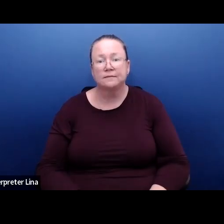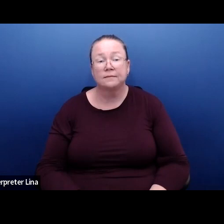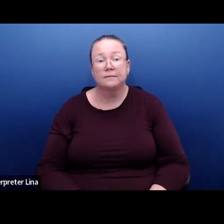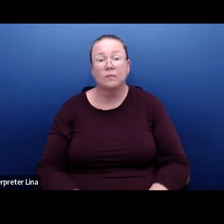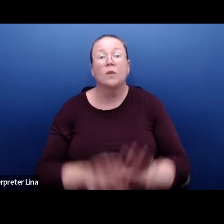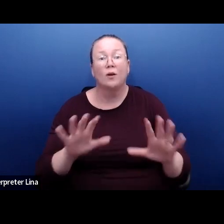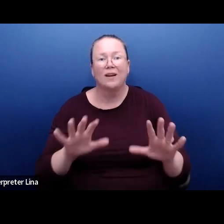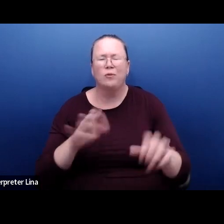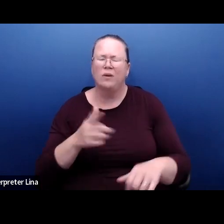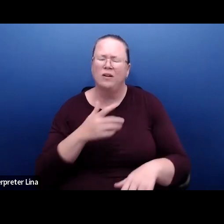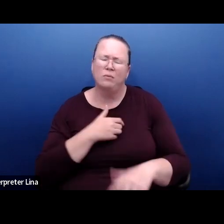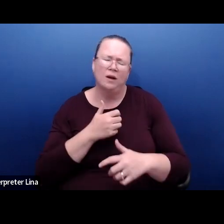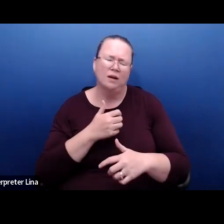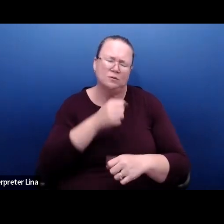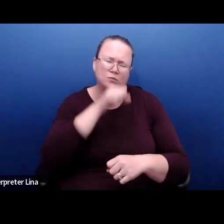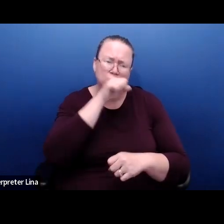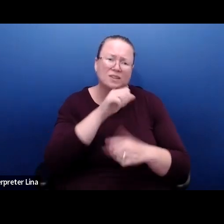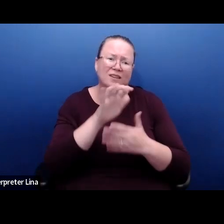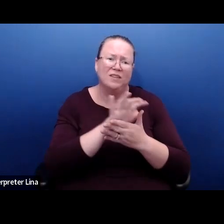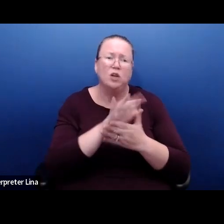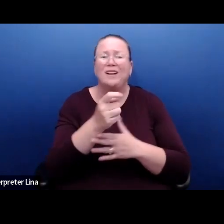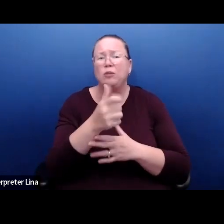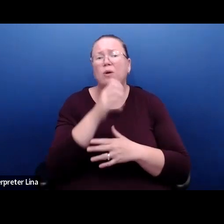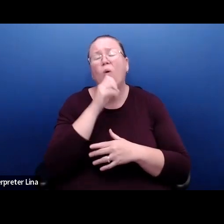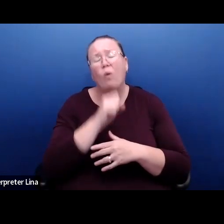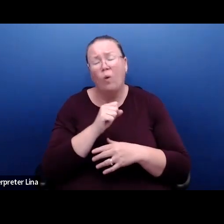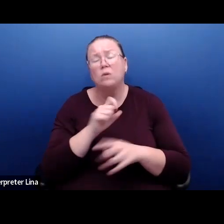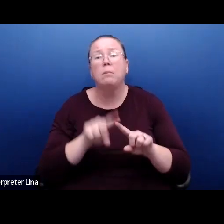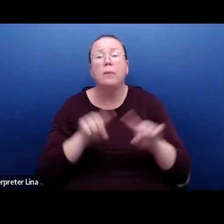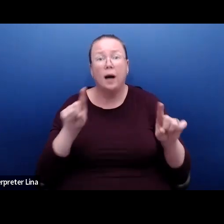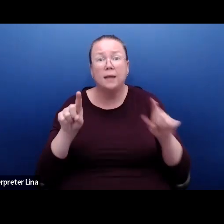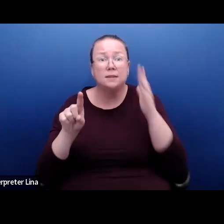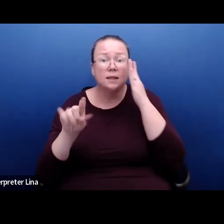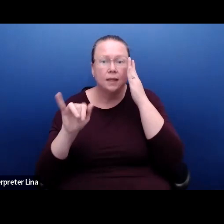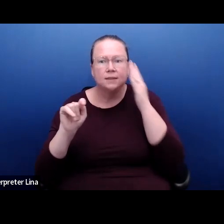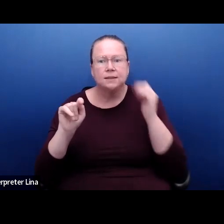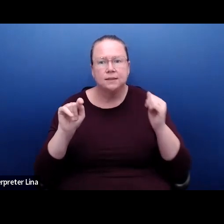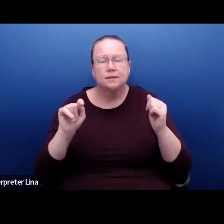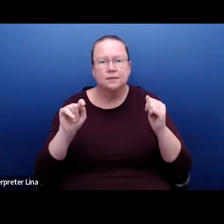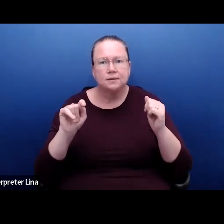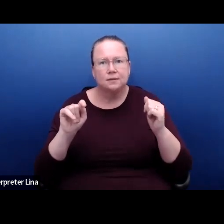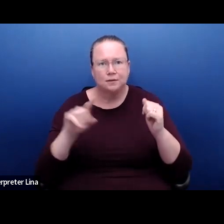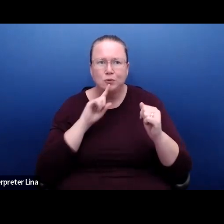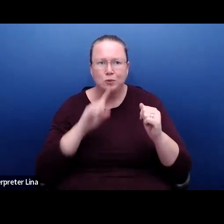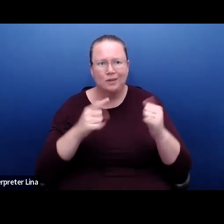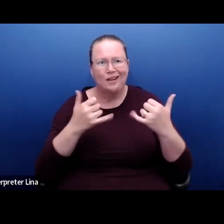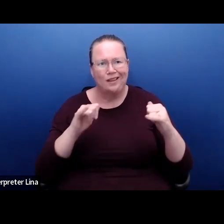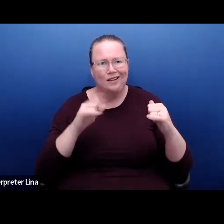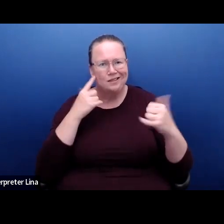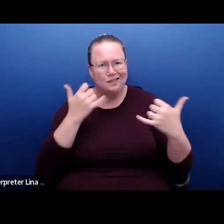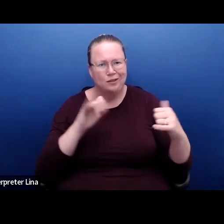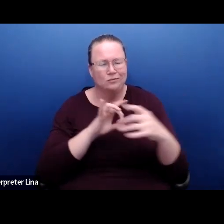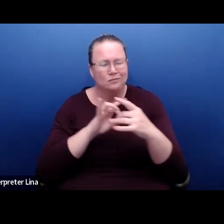That's one of my favorite videos. It's a little old, but it's still, I think, relevant and